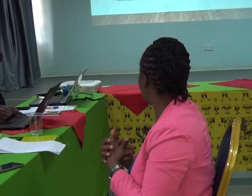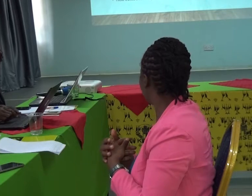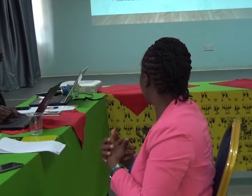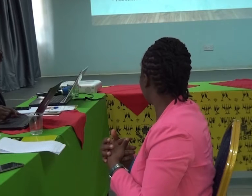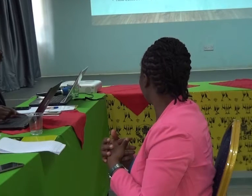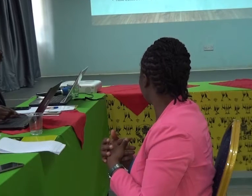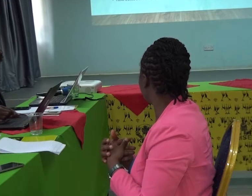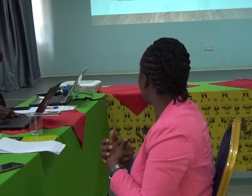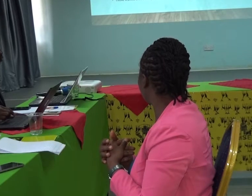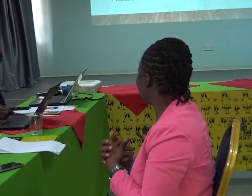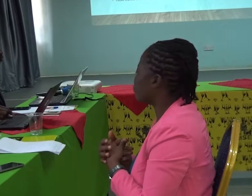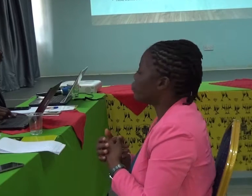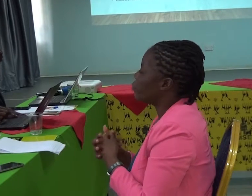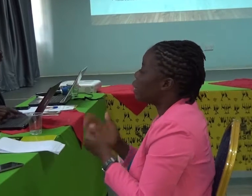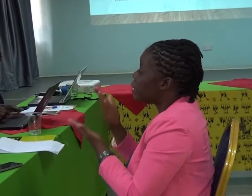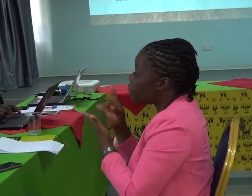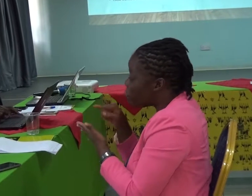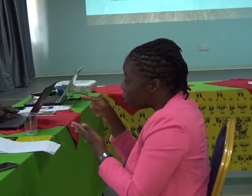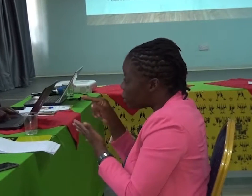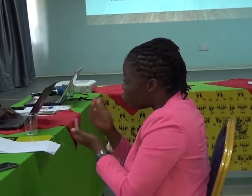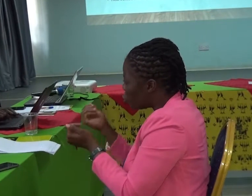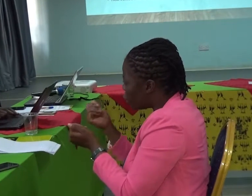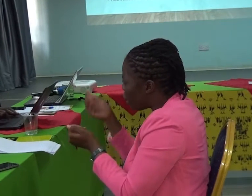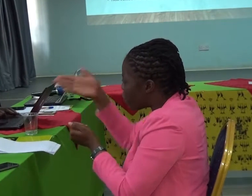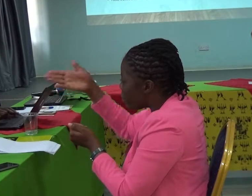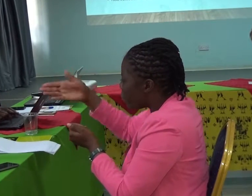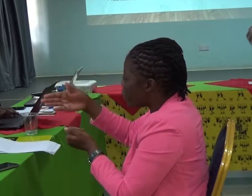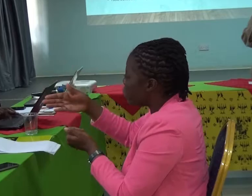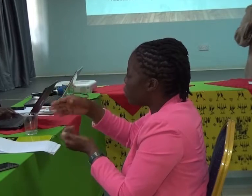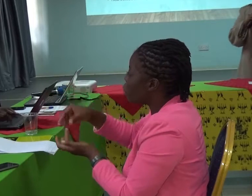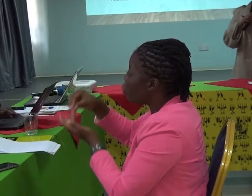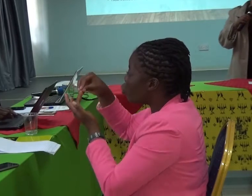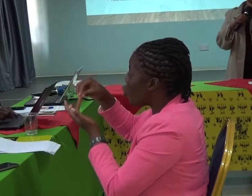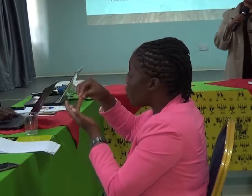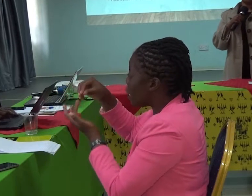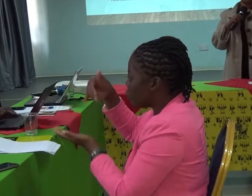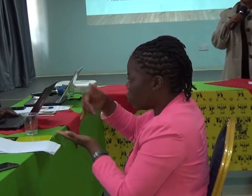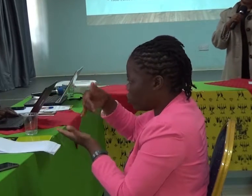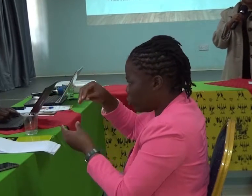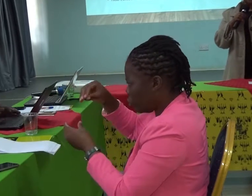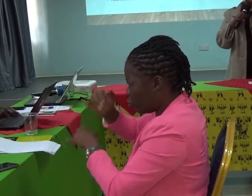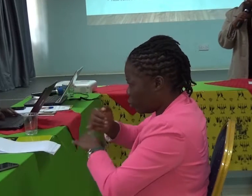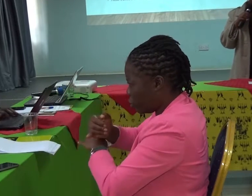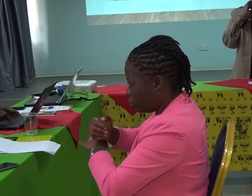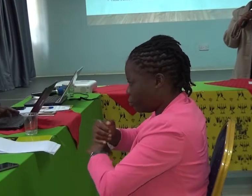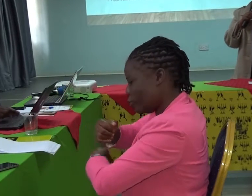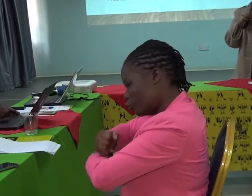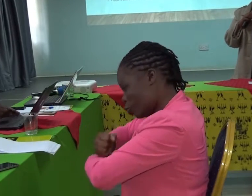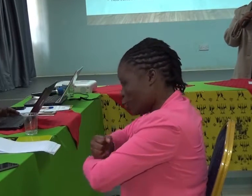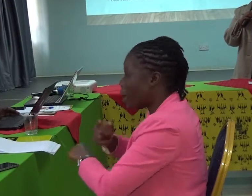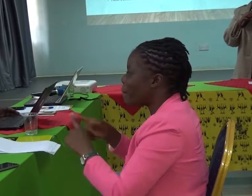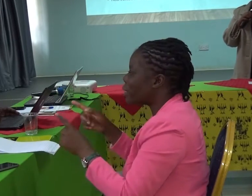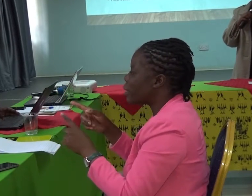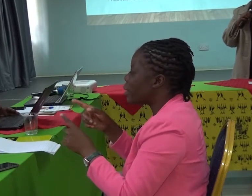are in special institutions, but again, they're not benefiting from these special institutions. I have in